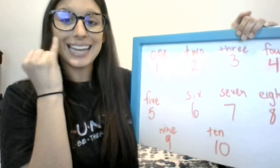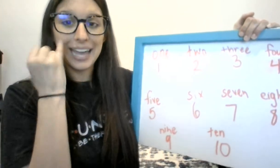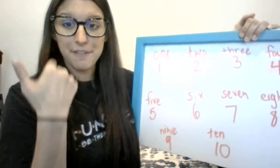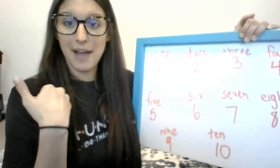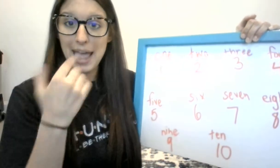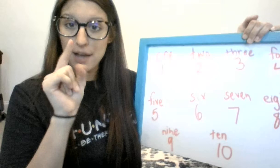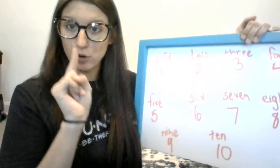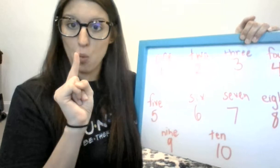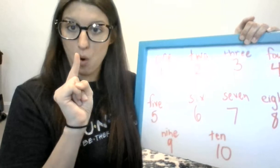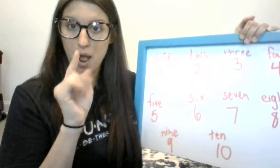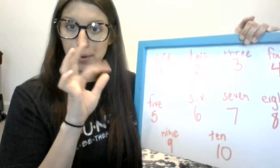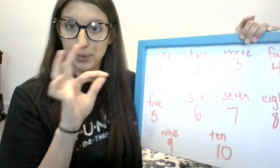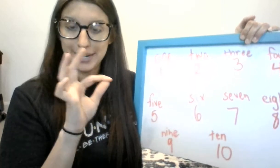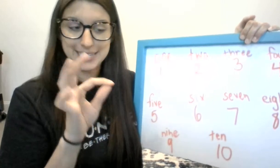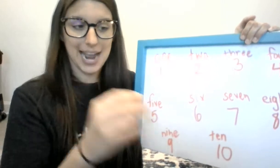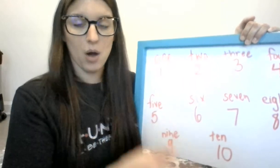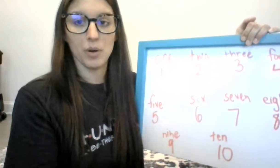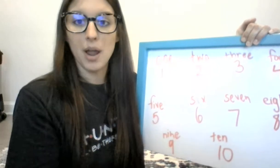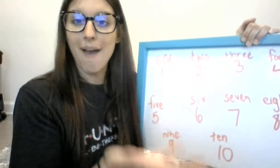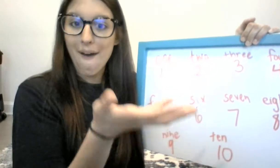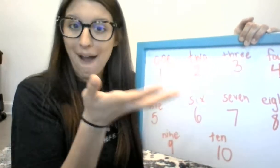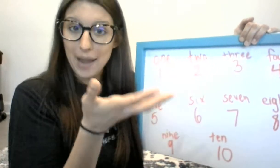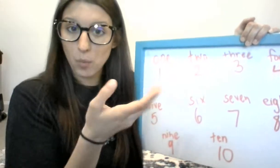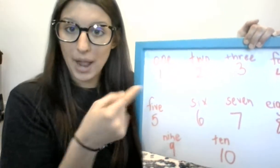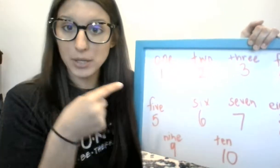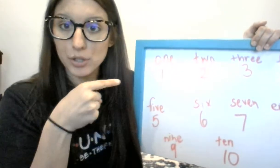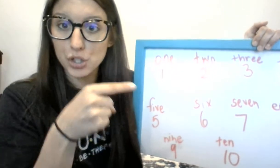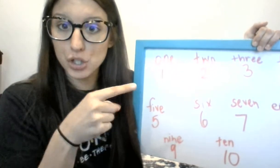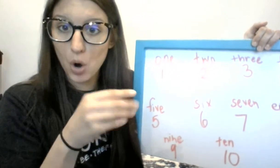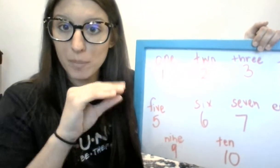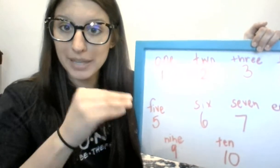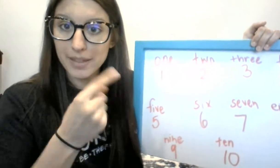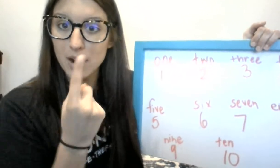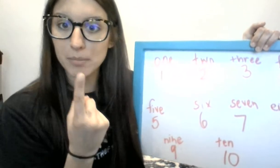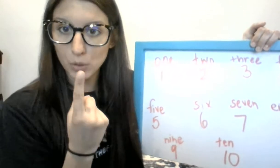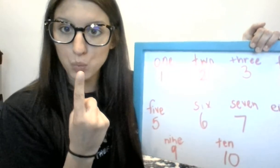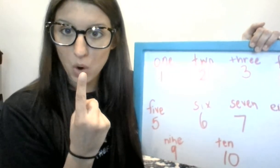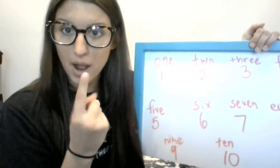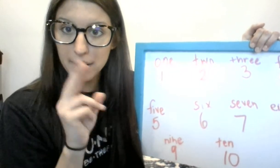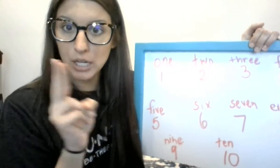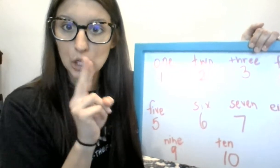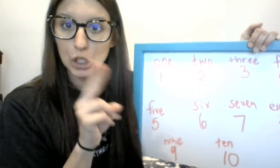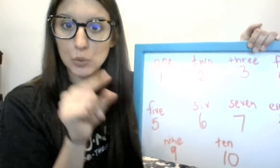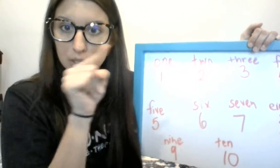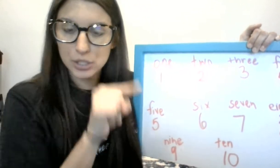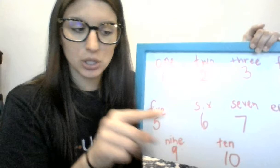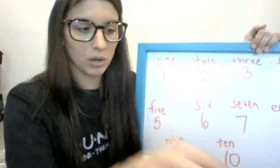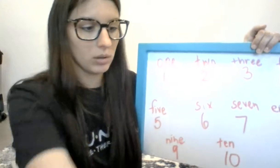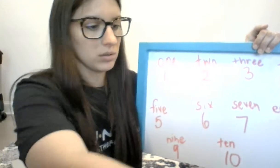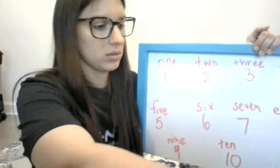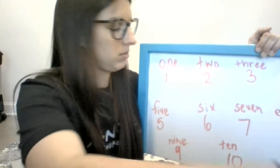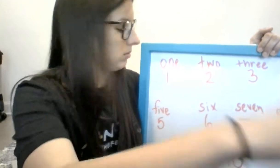if I have a 1 written down, I want you to show me the number 1 using circles.